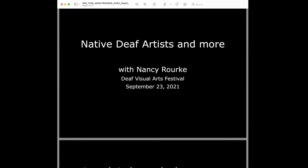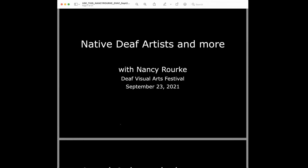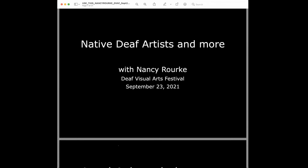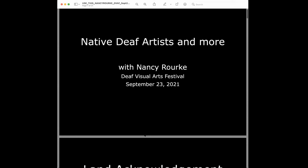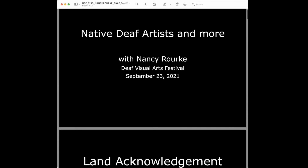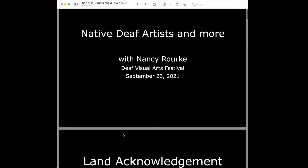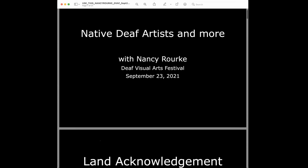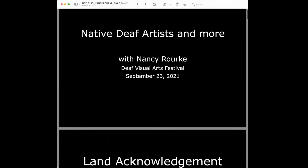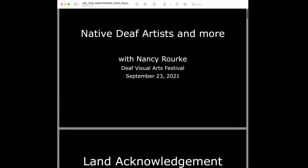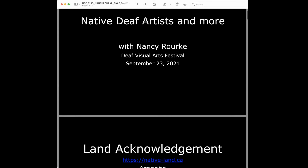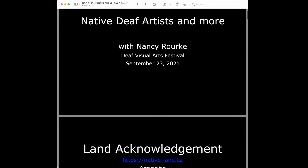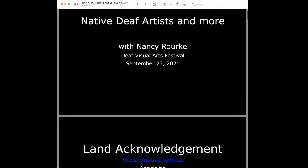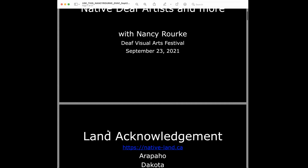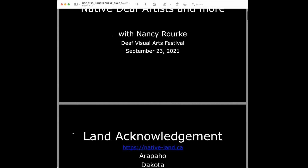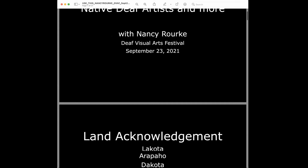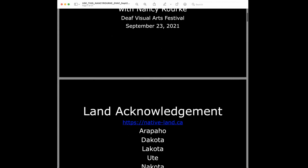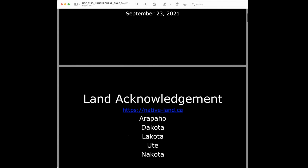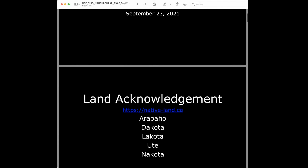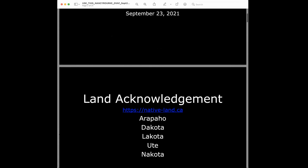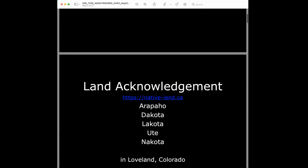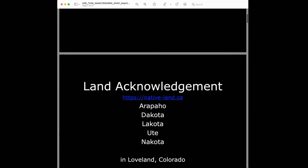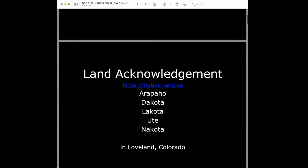Let me check in, make sure. Can everyone see me okay?